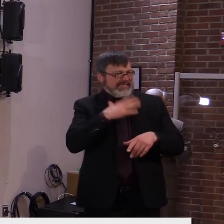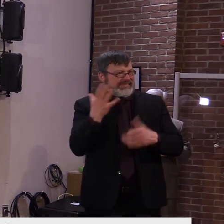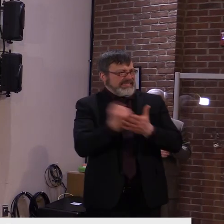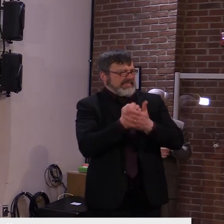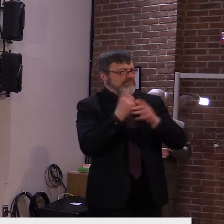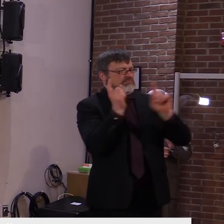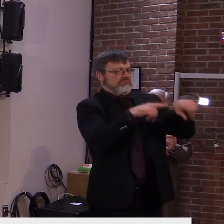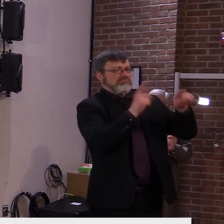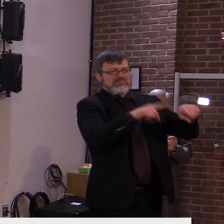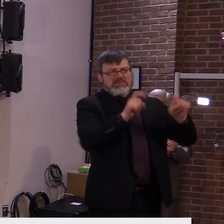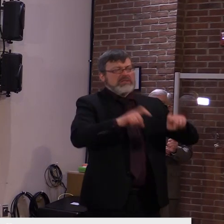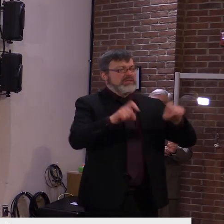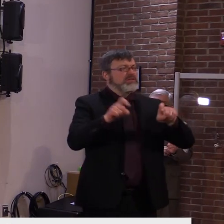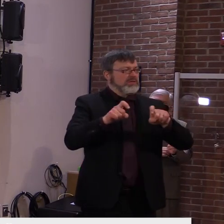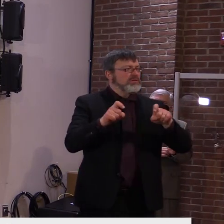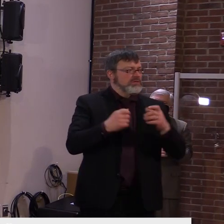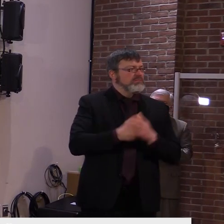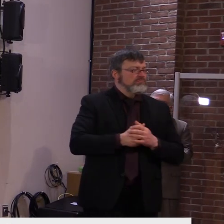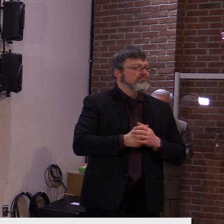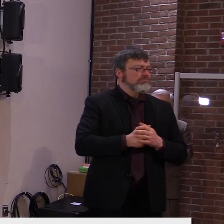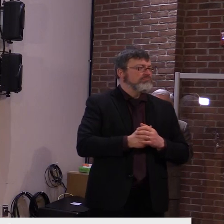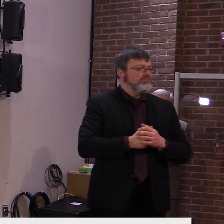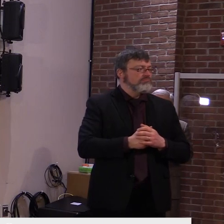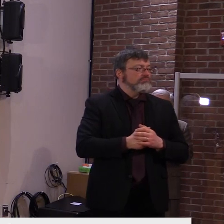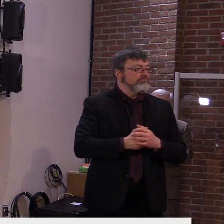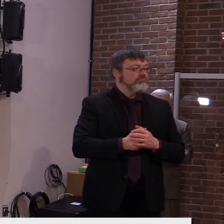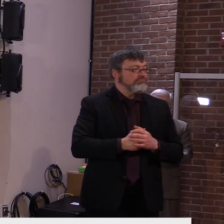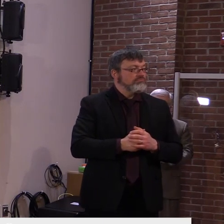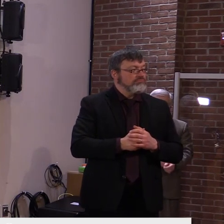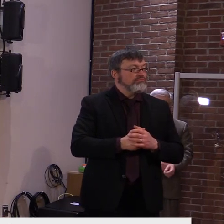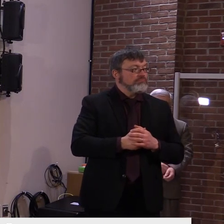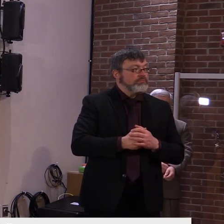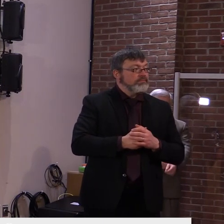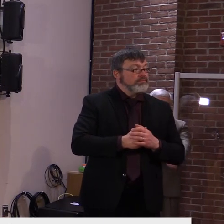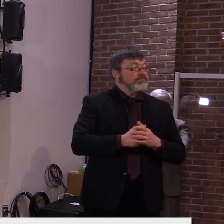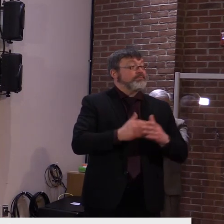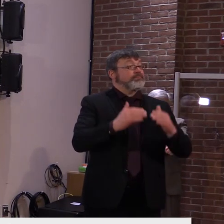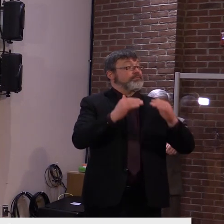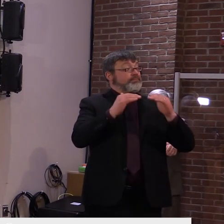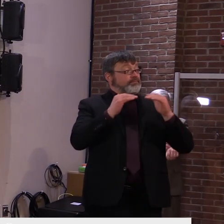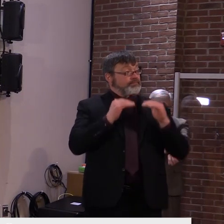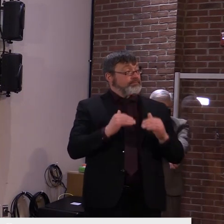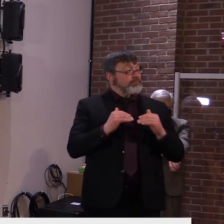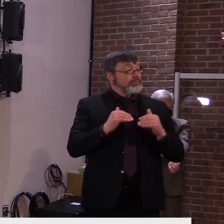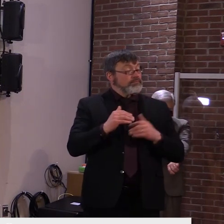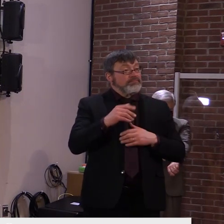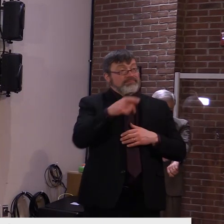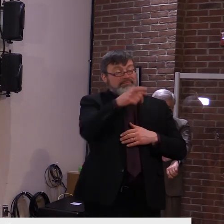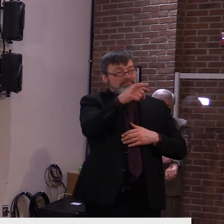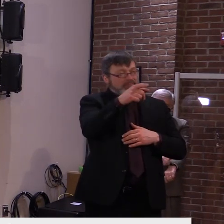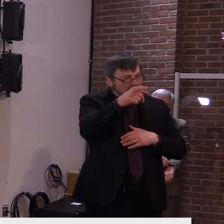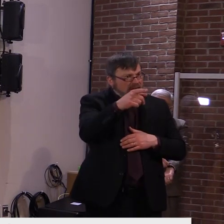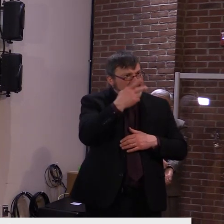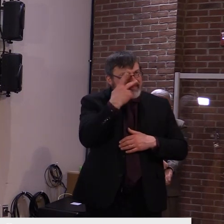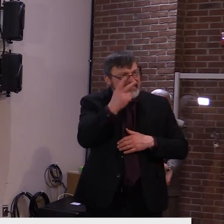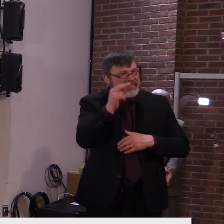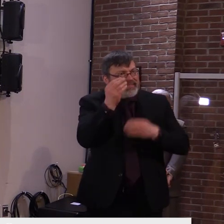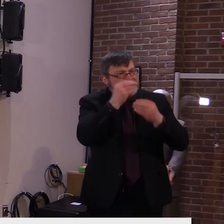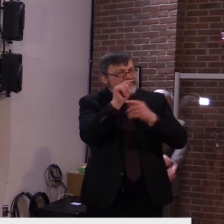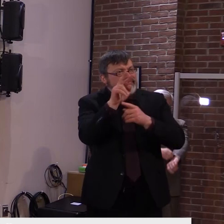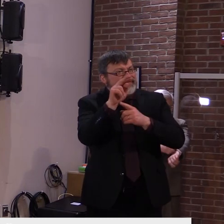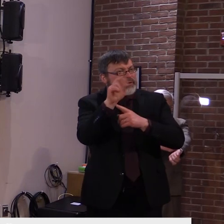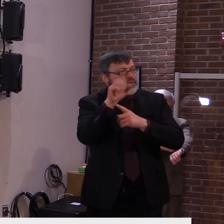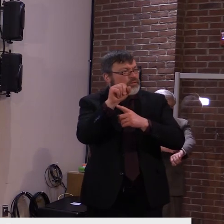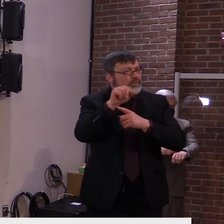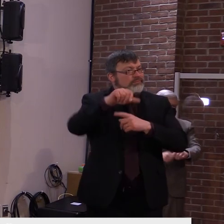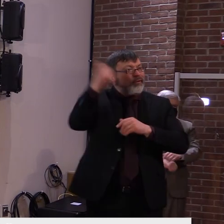Many of you may have heard how Texas and Mississippi are ending their mask requirements, as well as several other states,